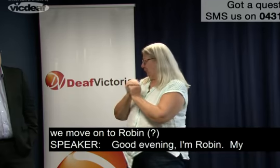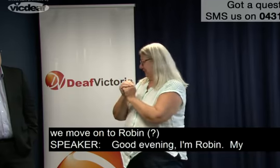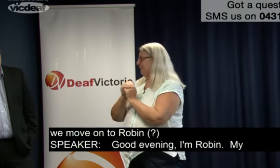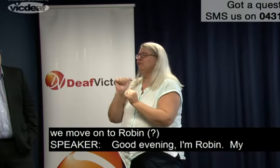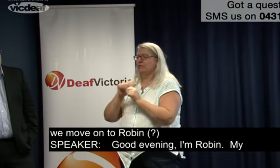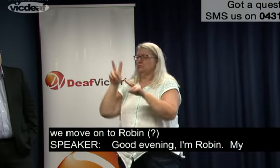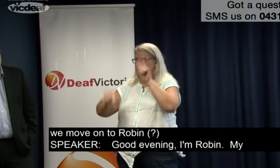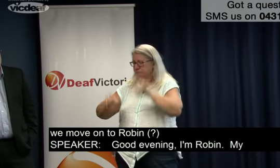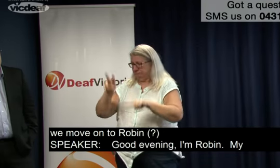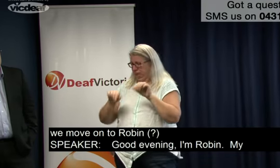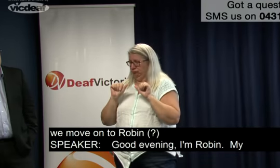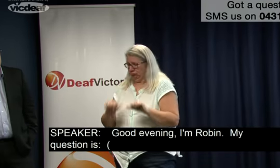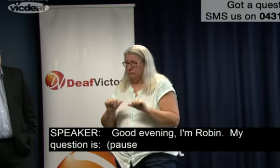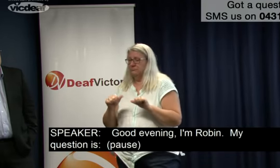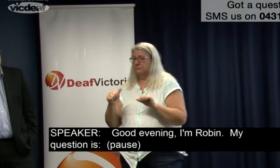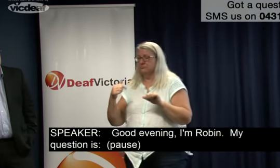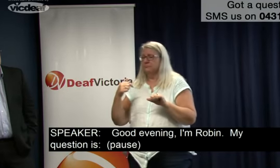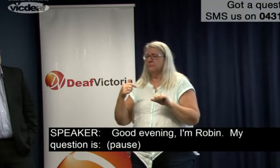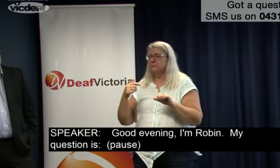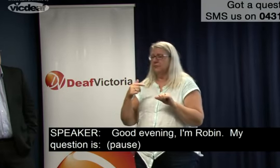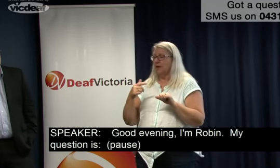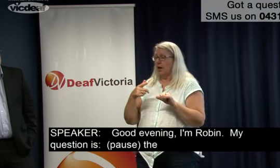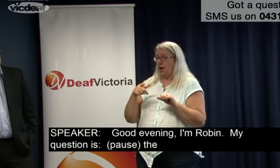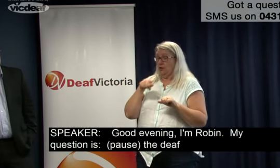the Deaf Friendly Initiative, the cost is actually $100.